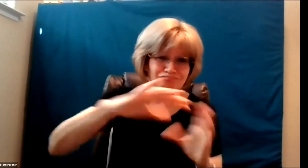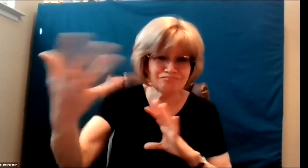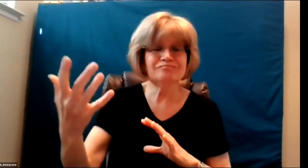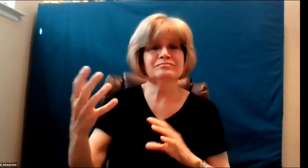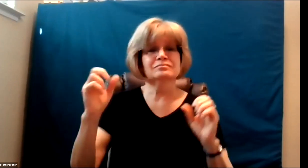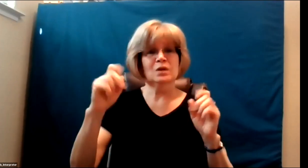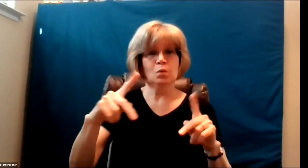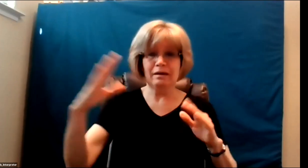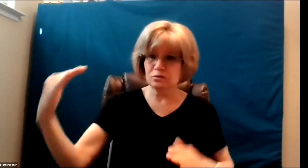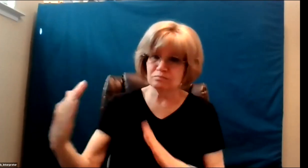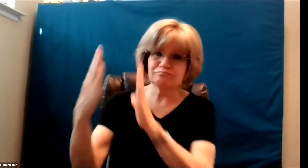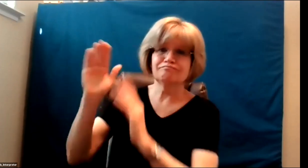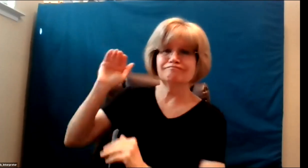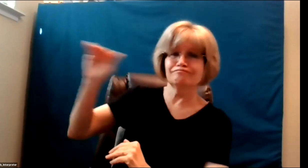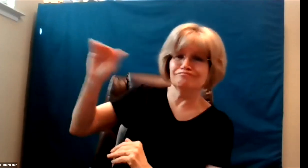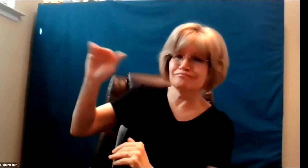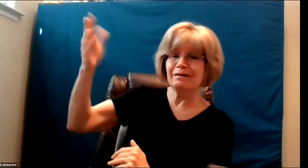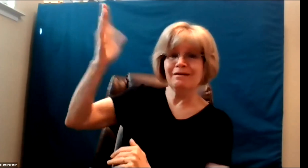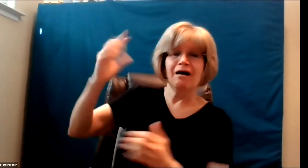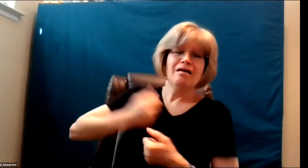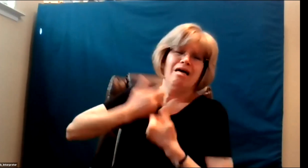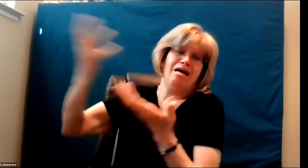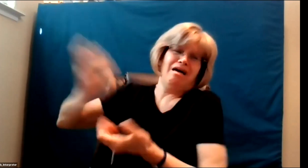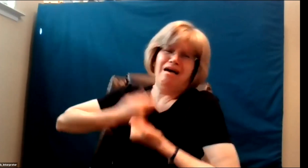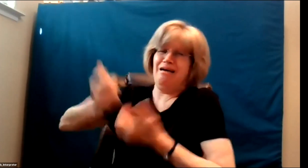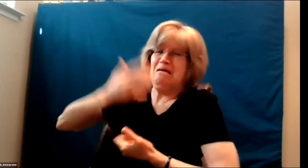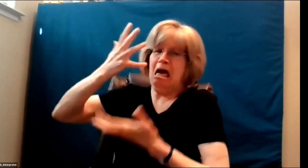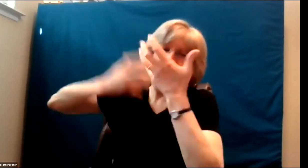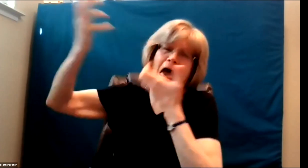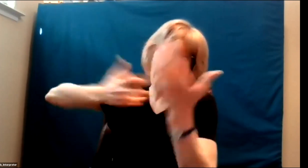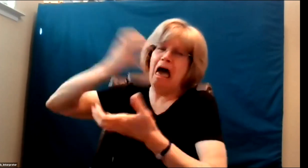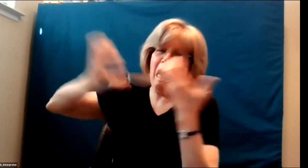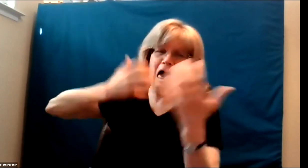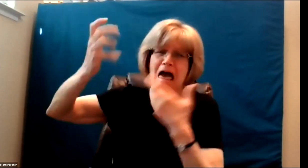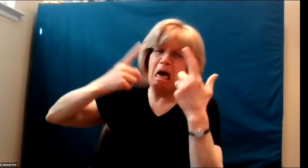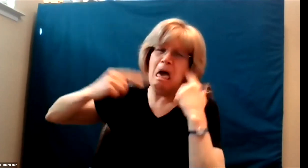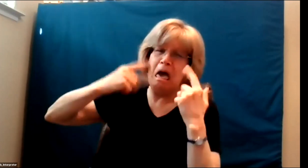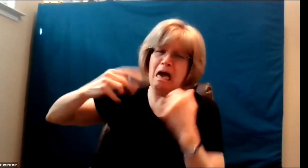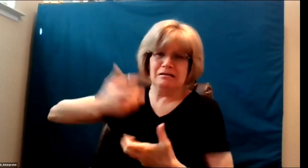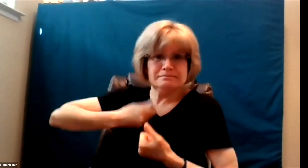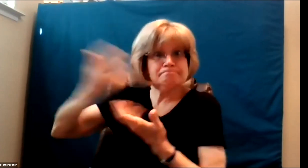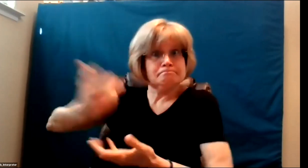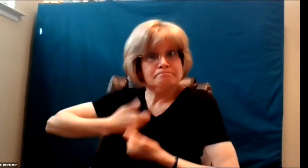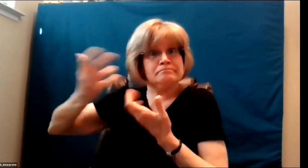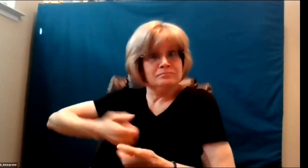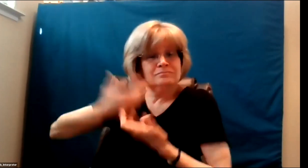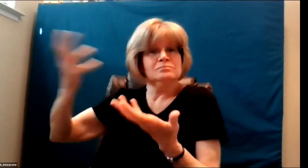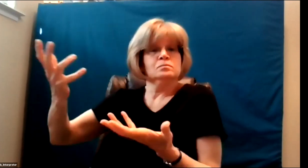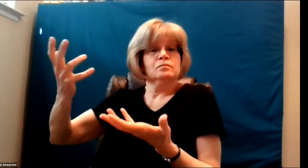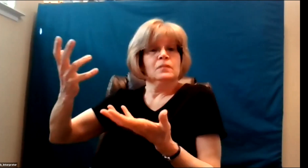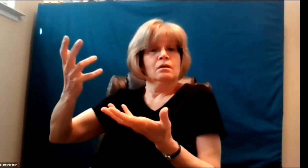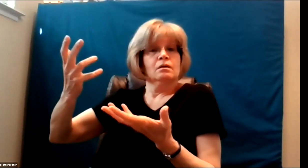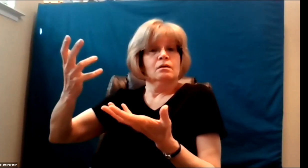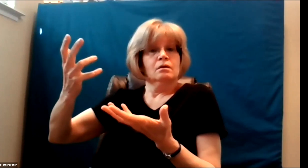God and offer that lament, just let it all out. And I think as we do that,